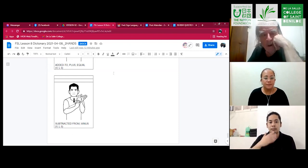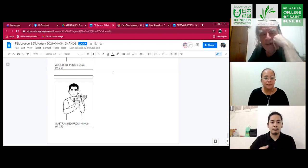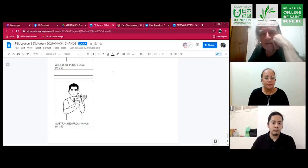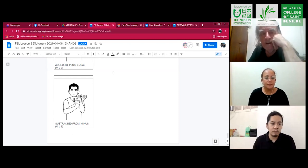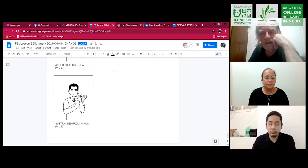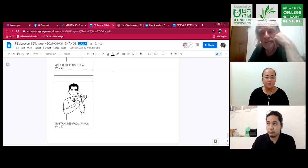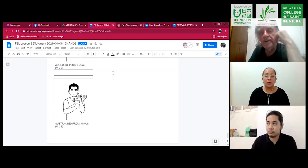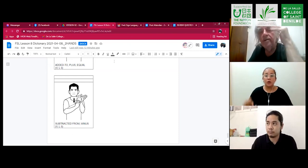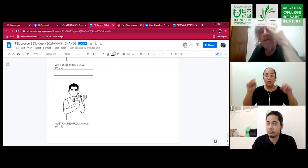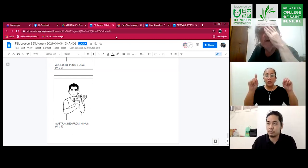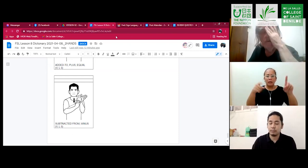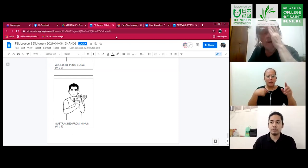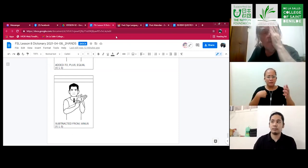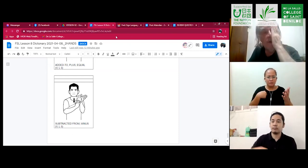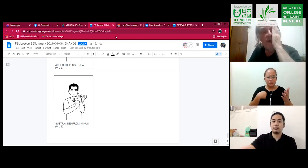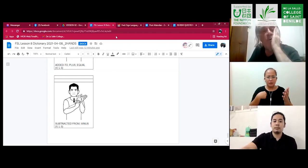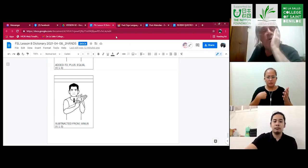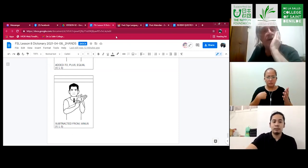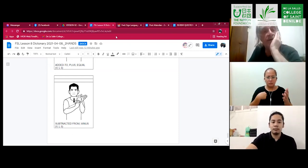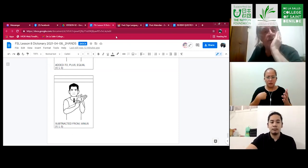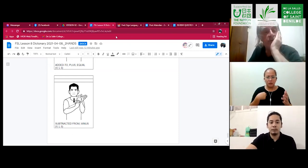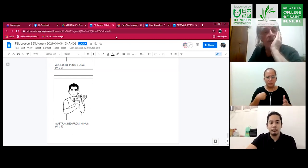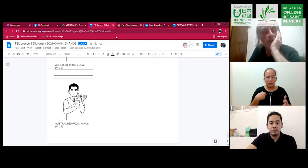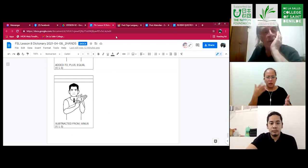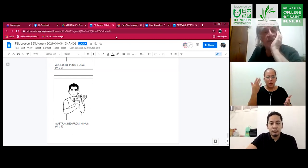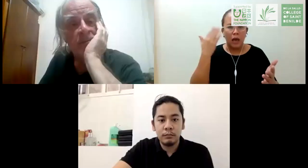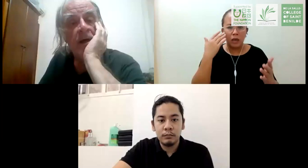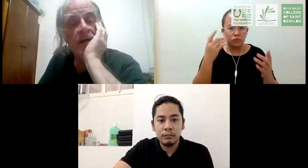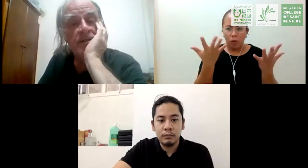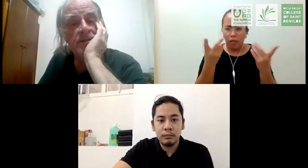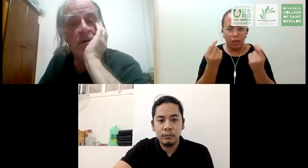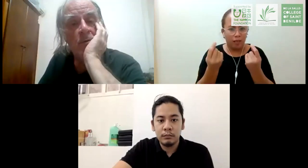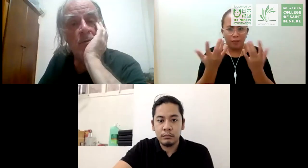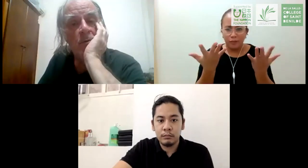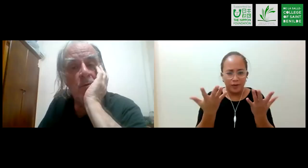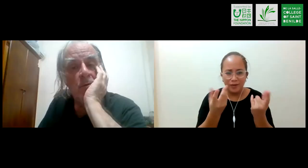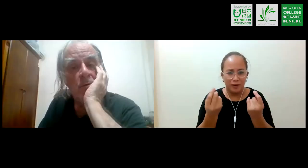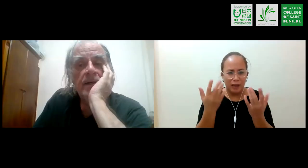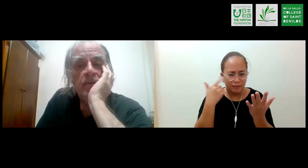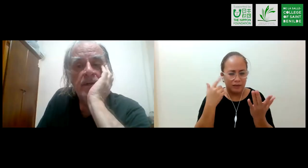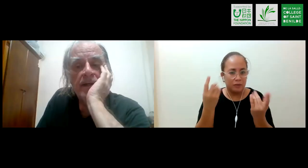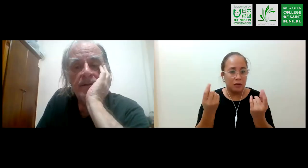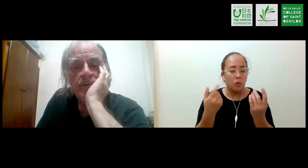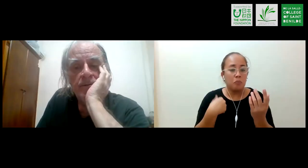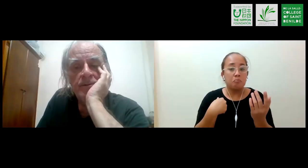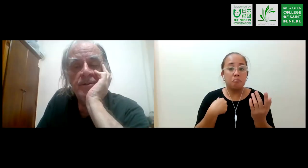Okay, so I don't think you have any more really to do anyway. So what I would like to